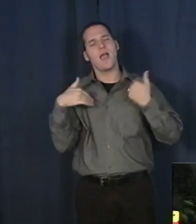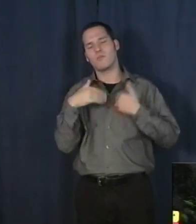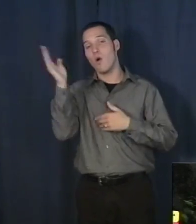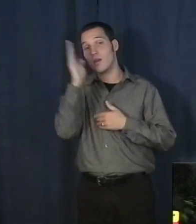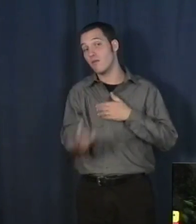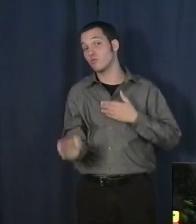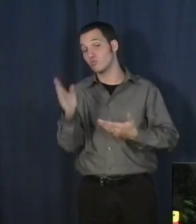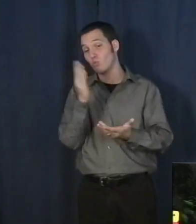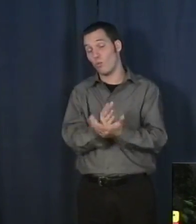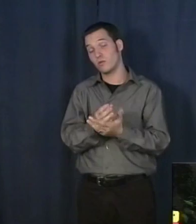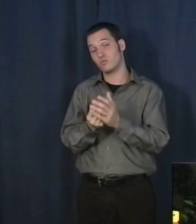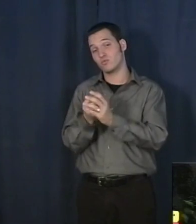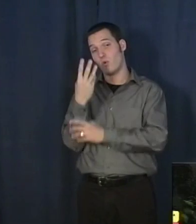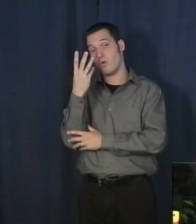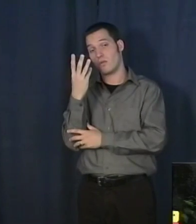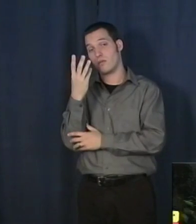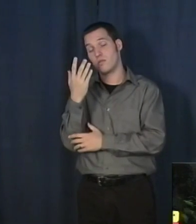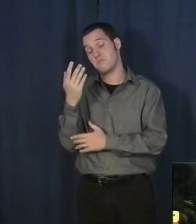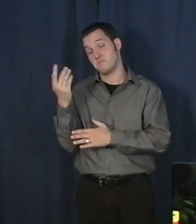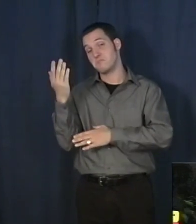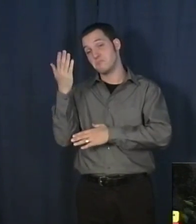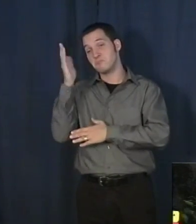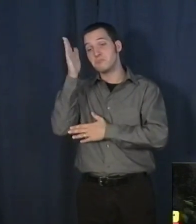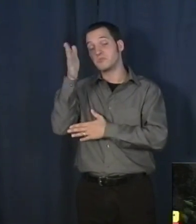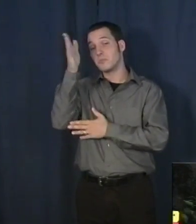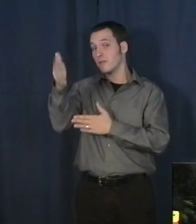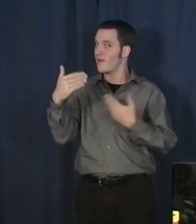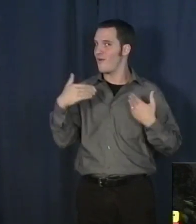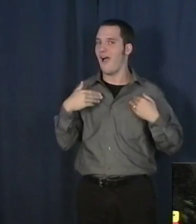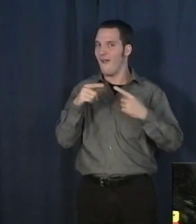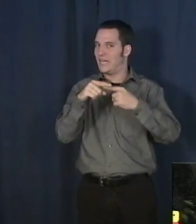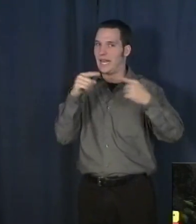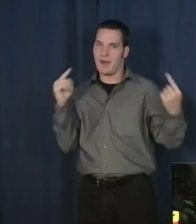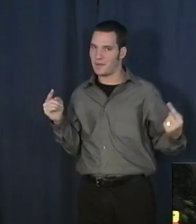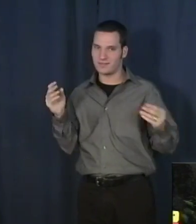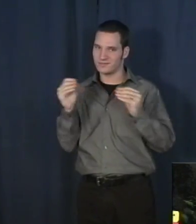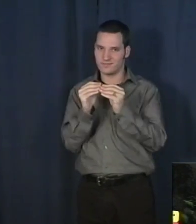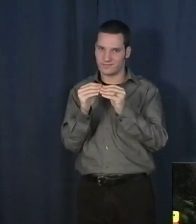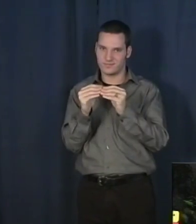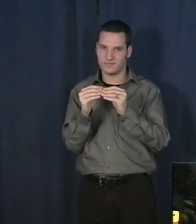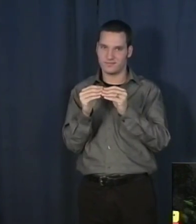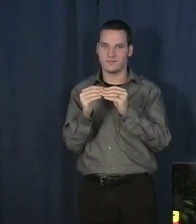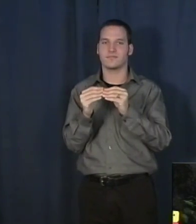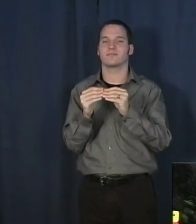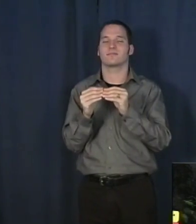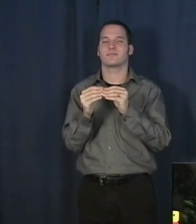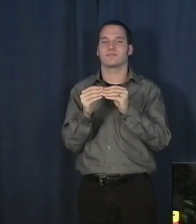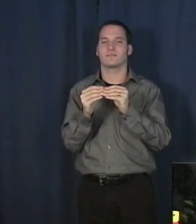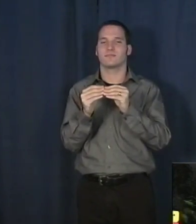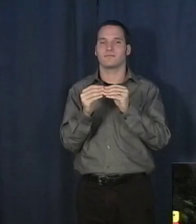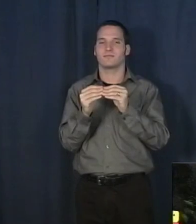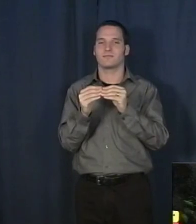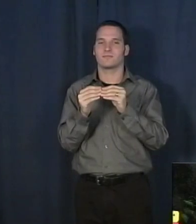Now, if you're an animal that never stops growing, someday you won't have any more enemies.